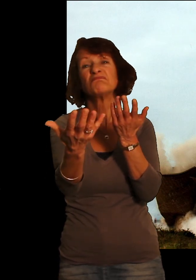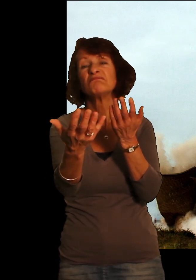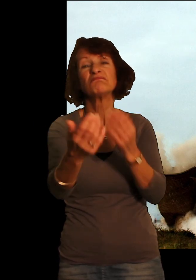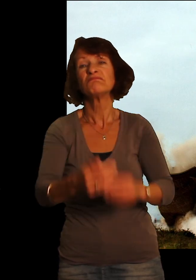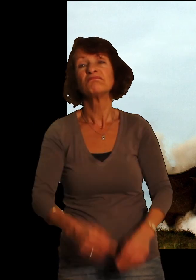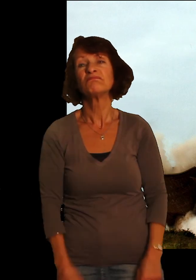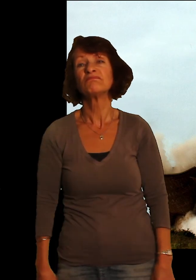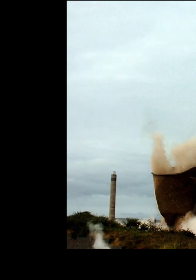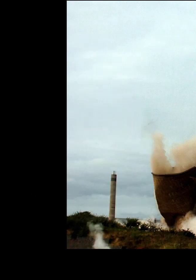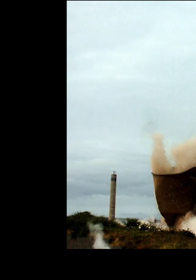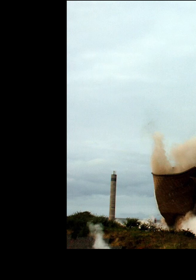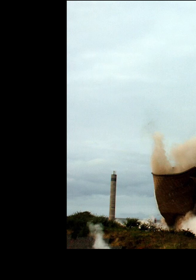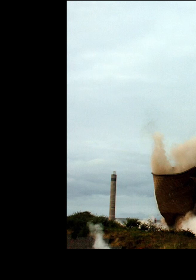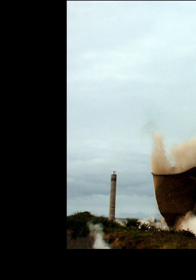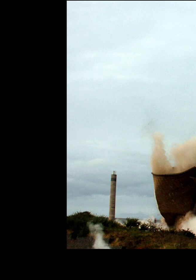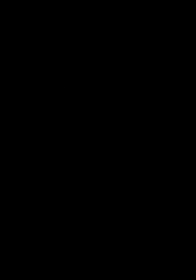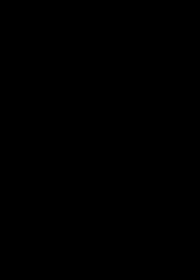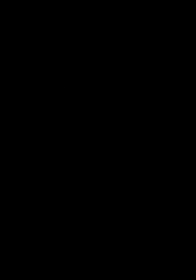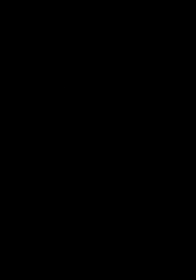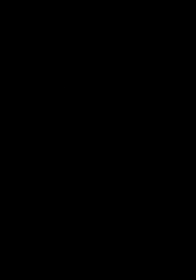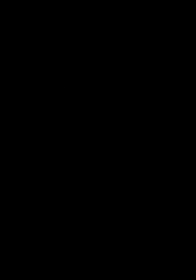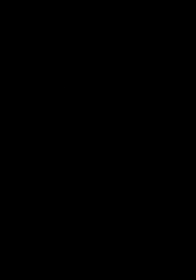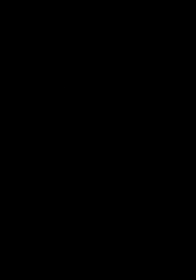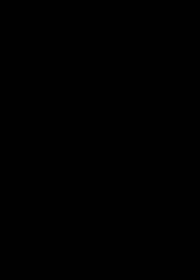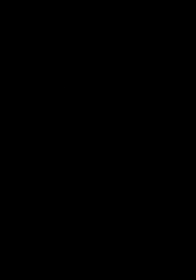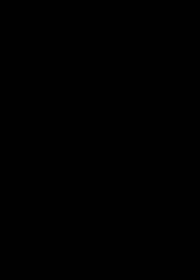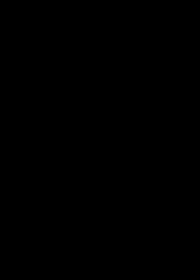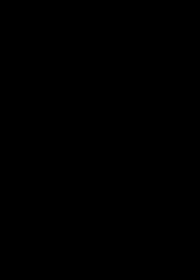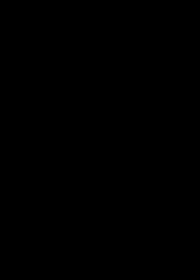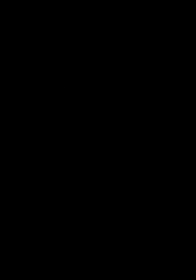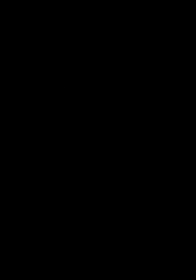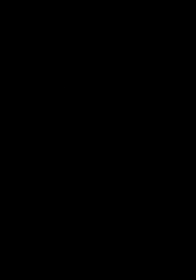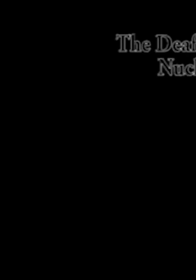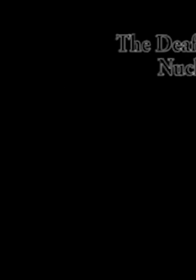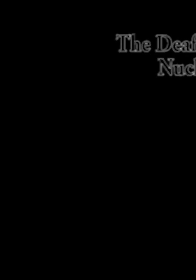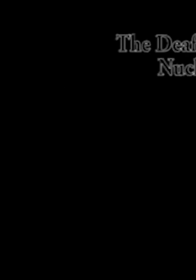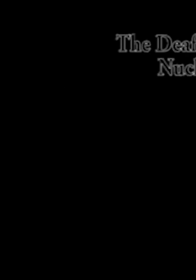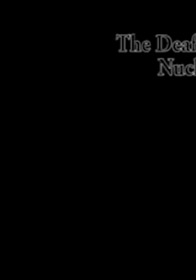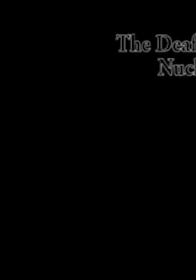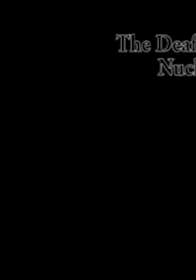plant is due to be completed by 2117.